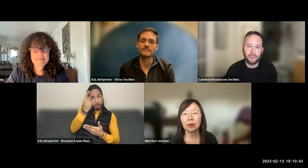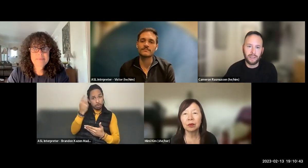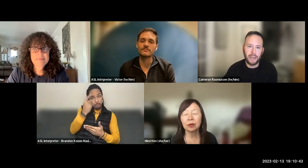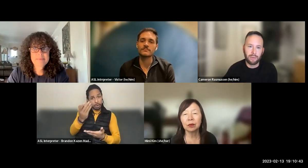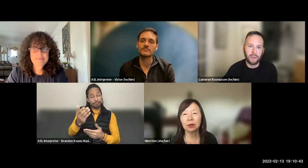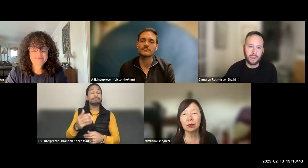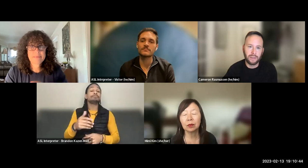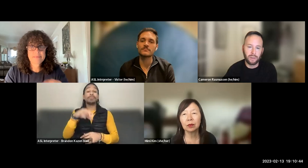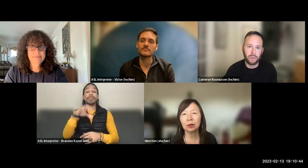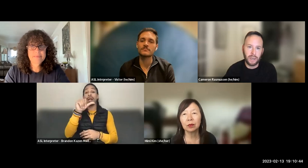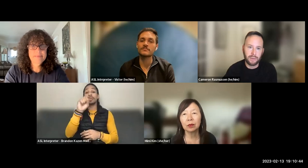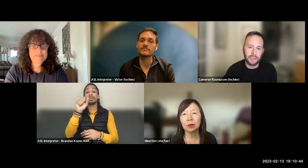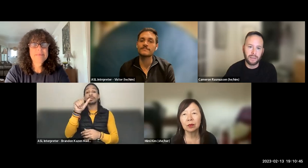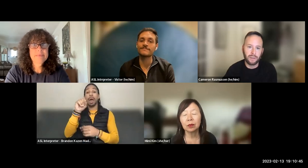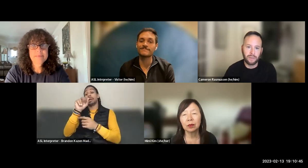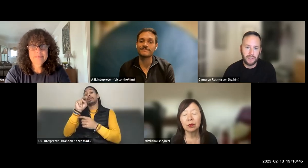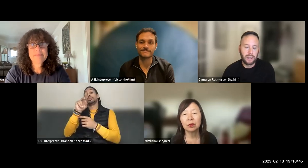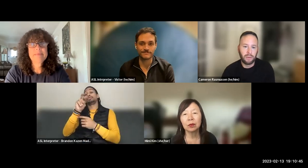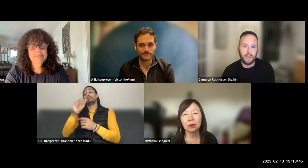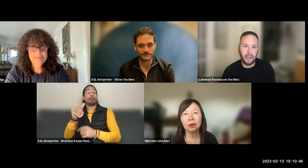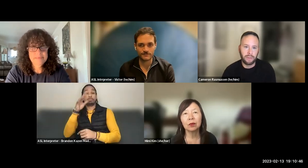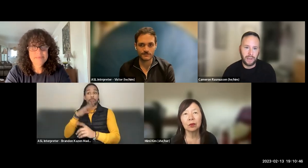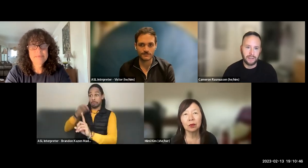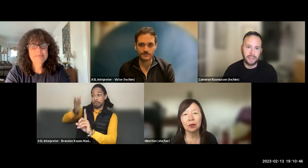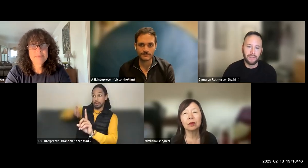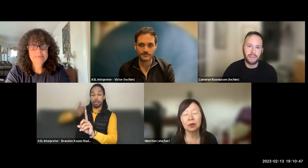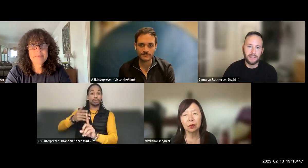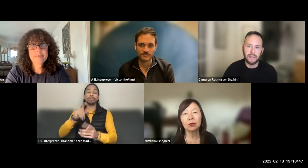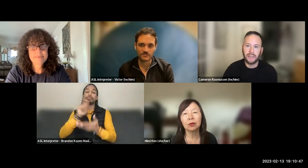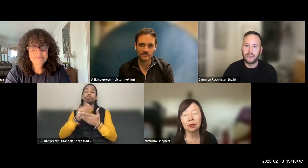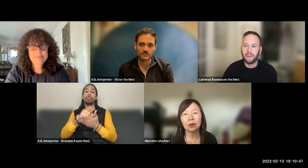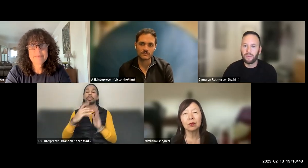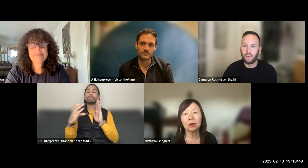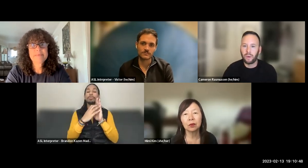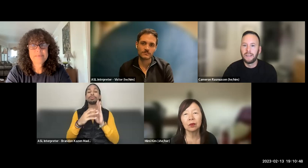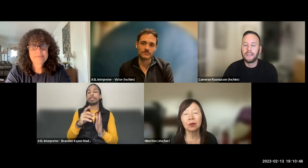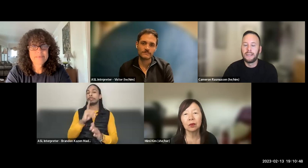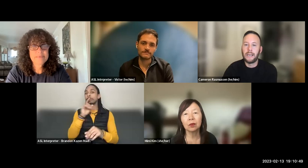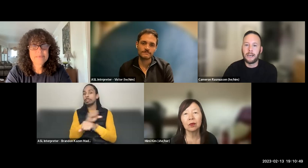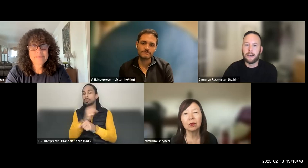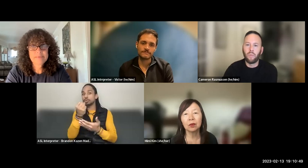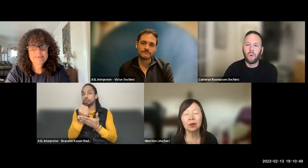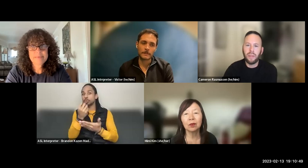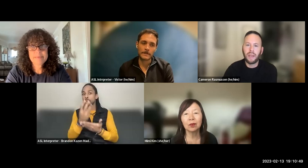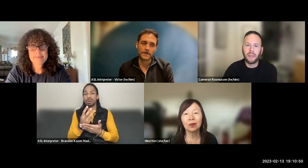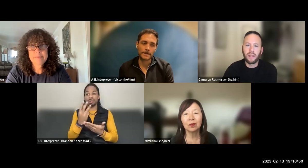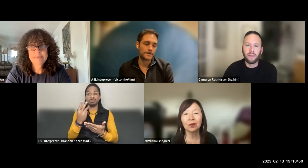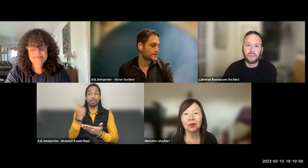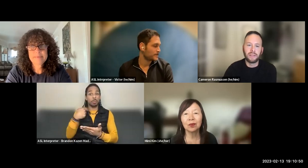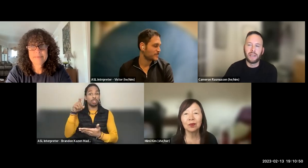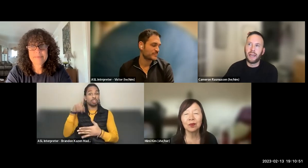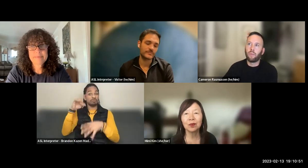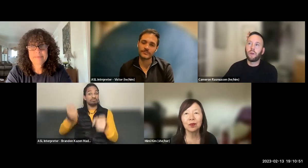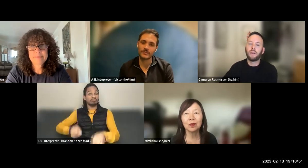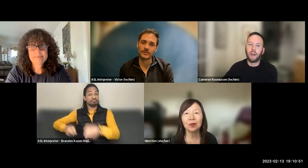Cassandra has written a chapter called "Is Social Work Obsolete?" sort of riffing off of Angela Davis's work. One thought I would